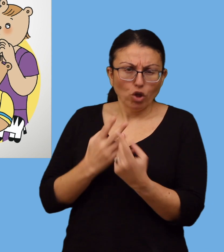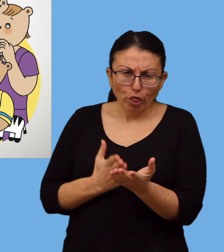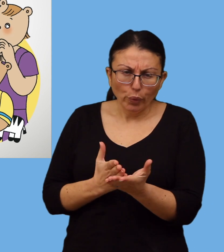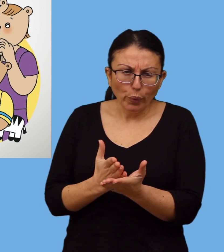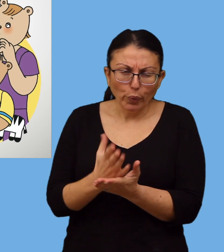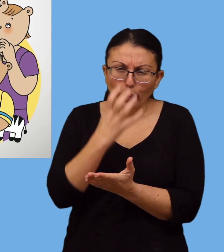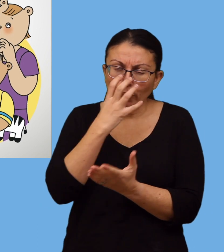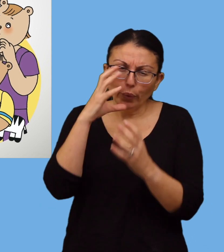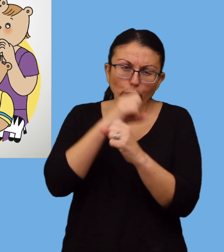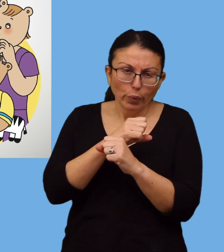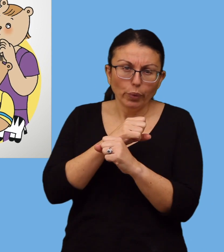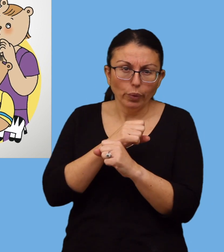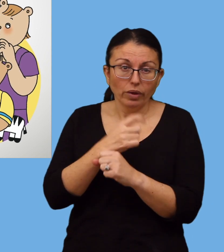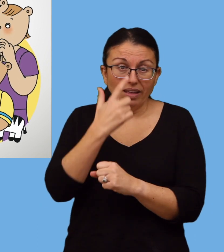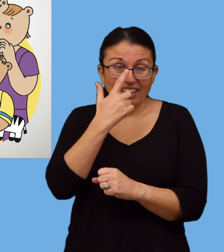during my anaesthetic.